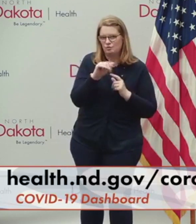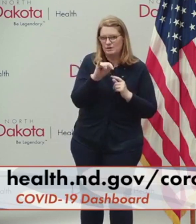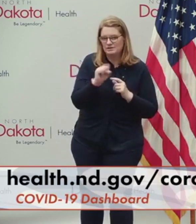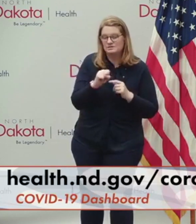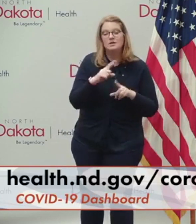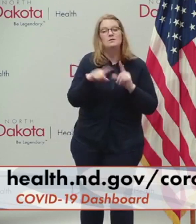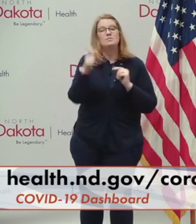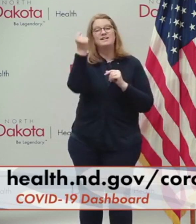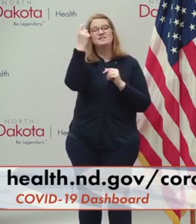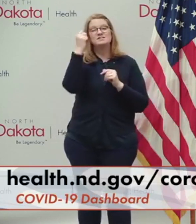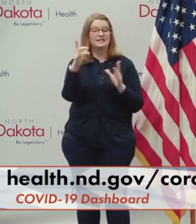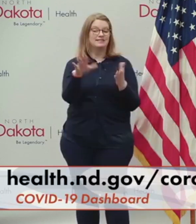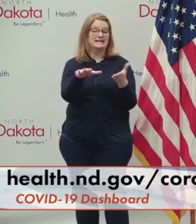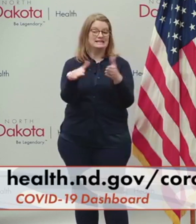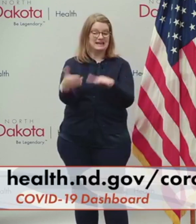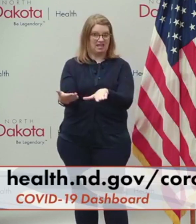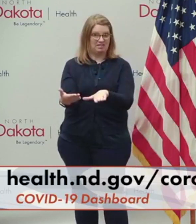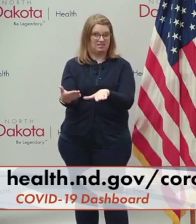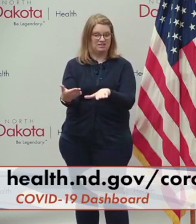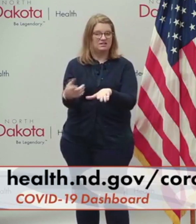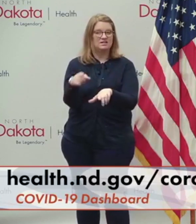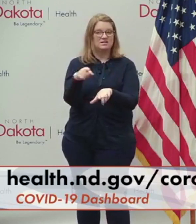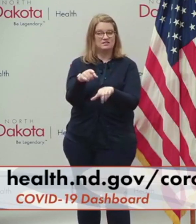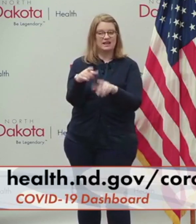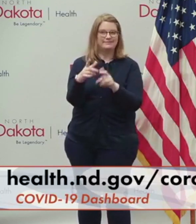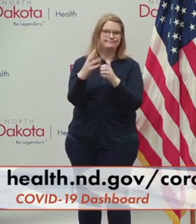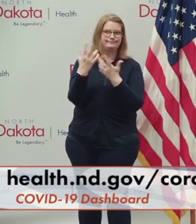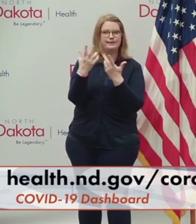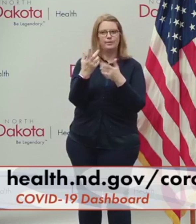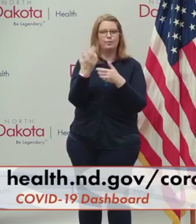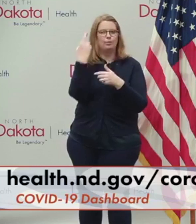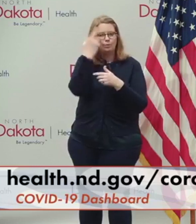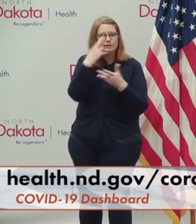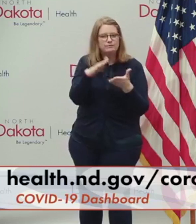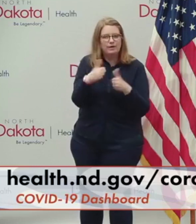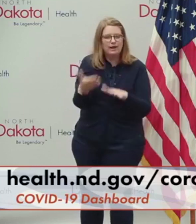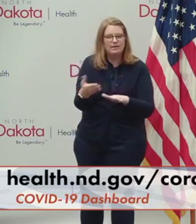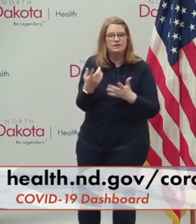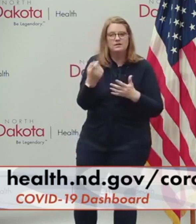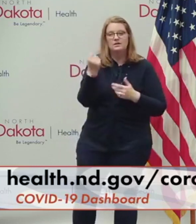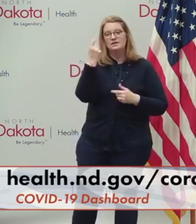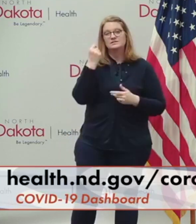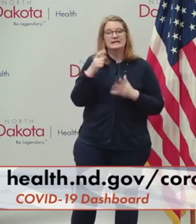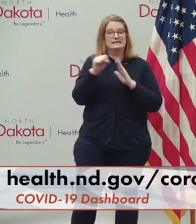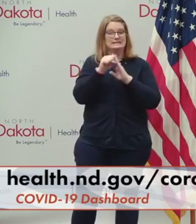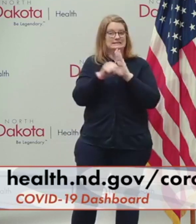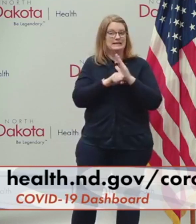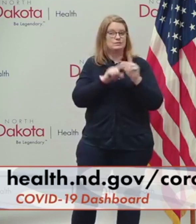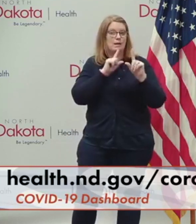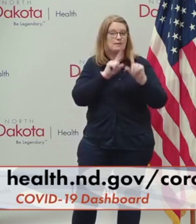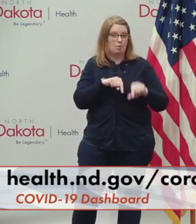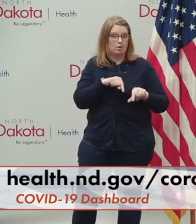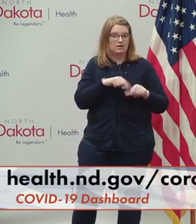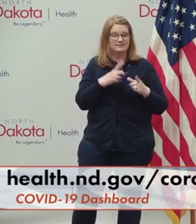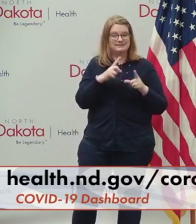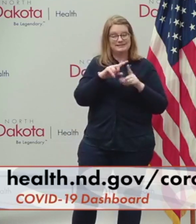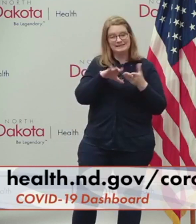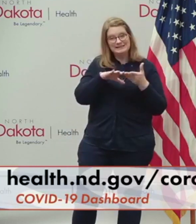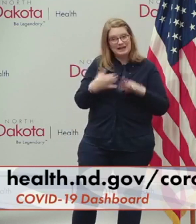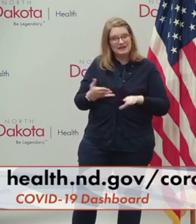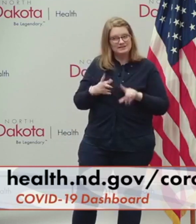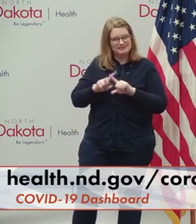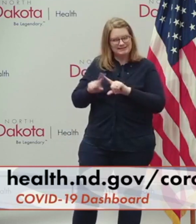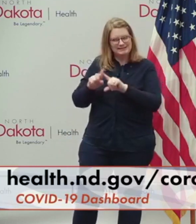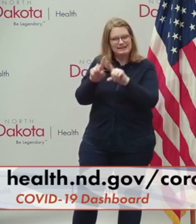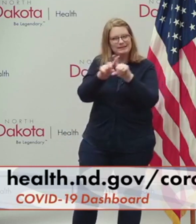death certificates, there's another level of challenge because we do know that states are reporting deaths differently.